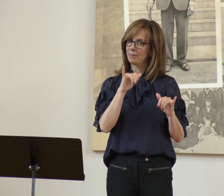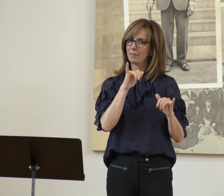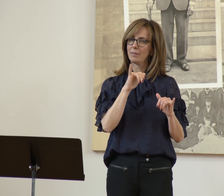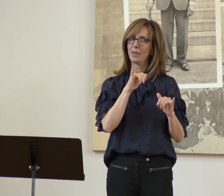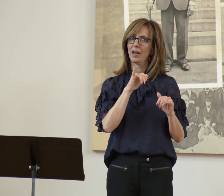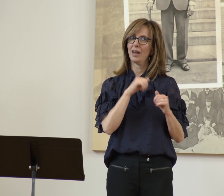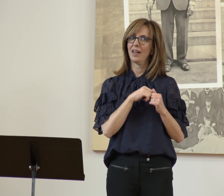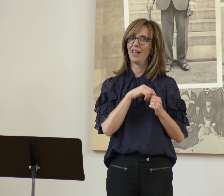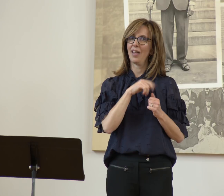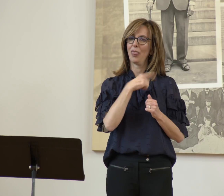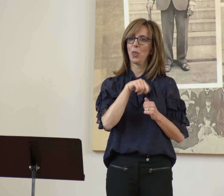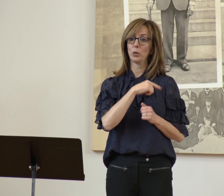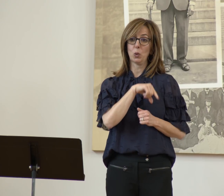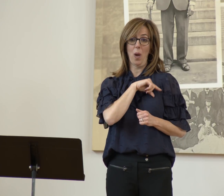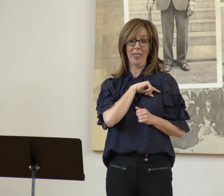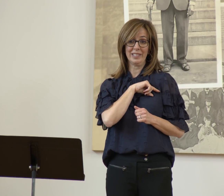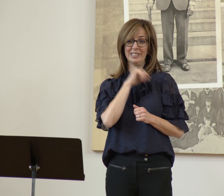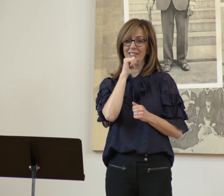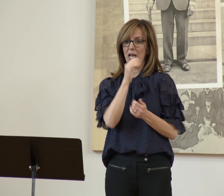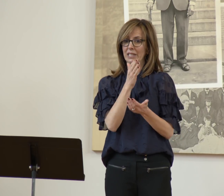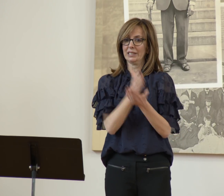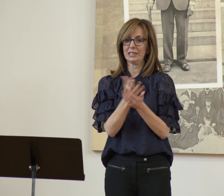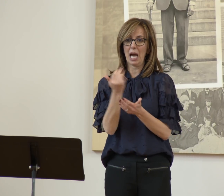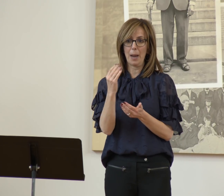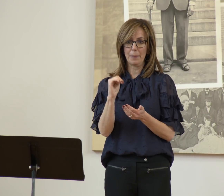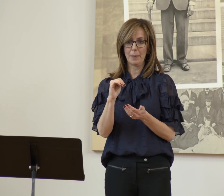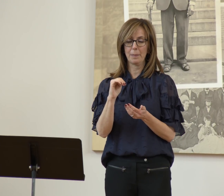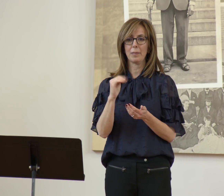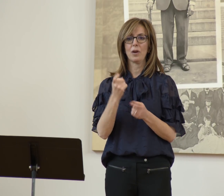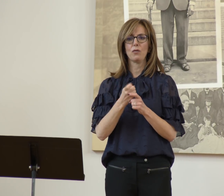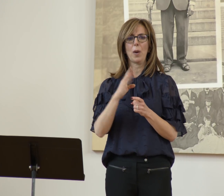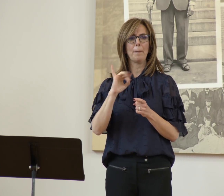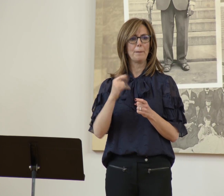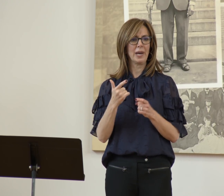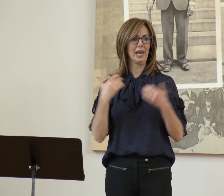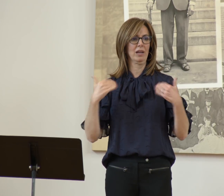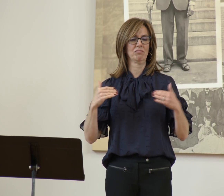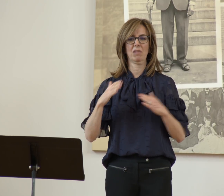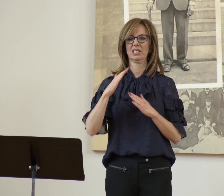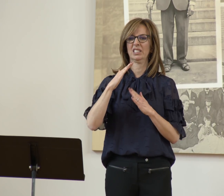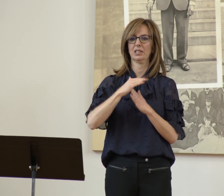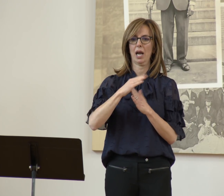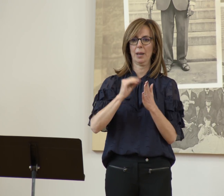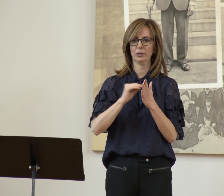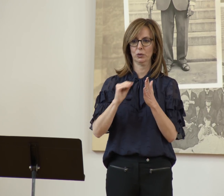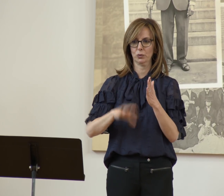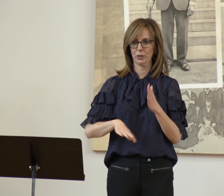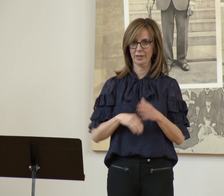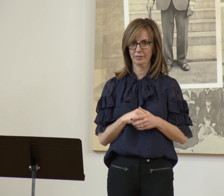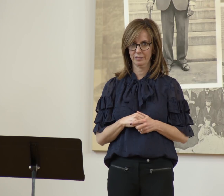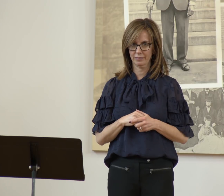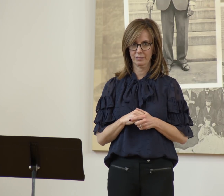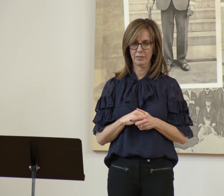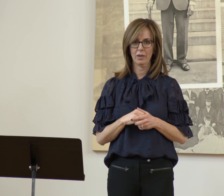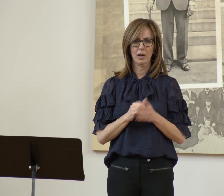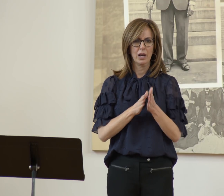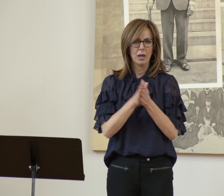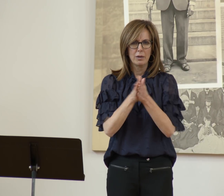been. And at the same time, those qualities did not stop him from being the top